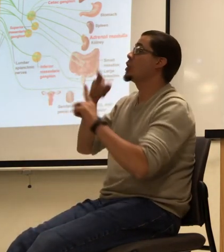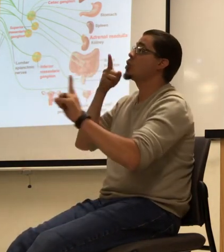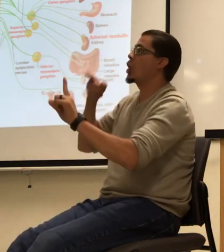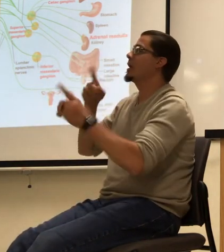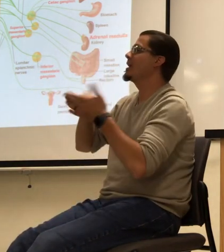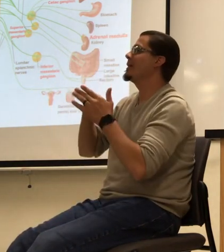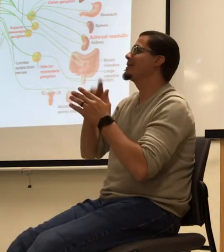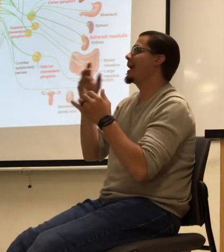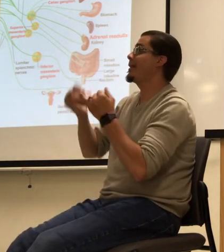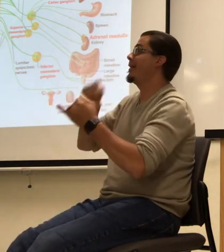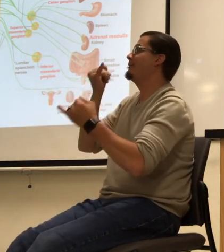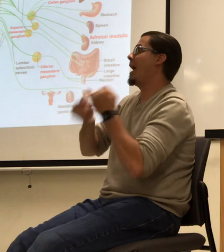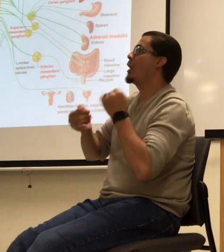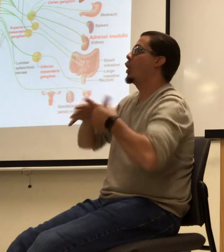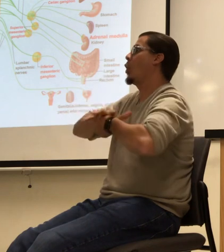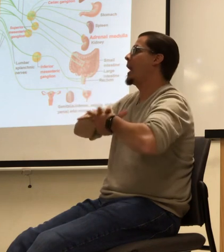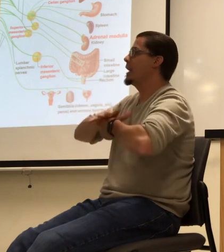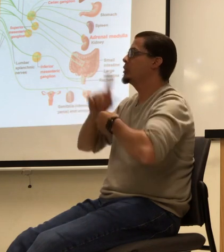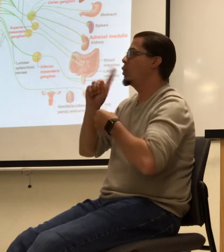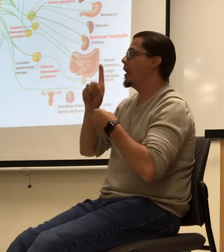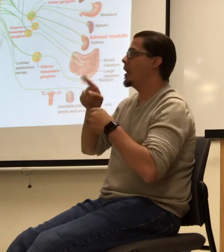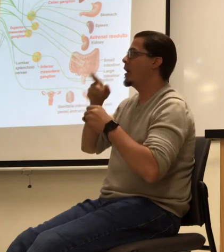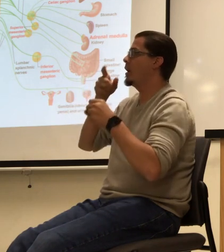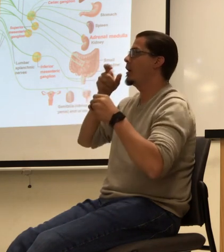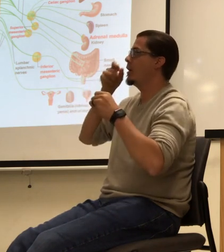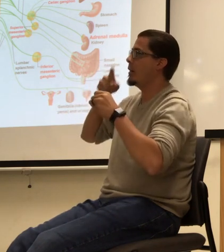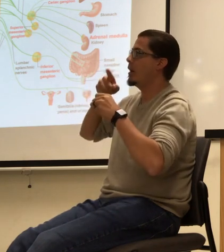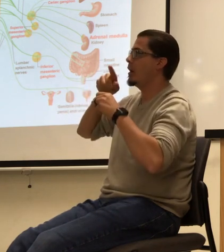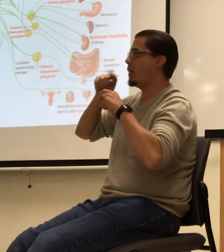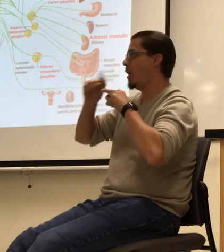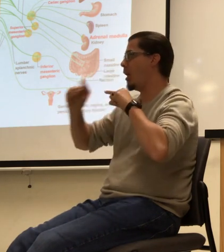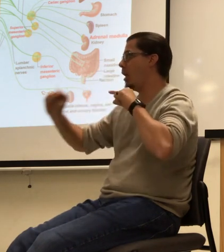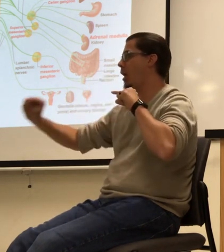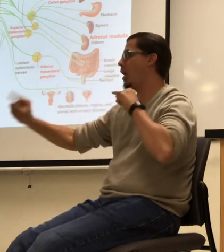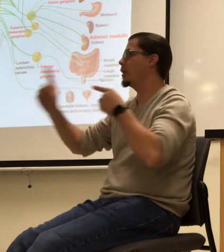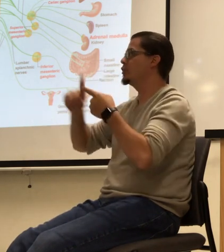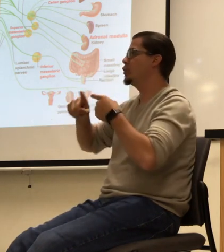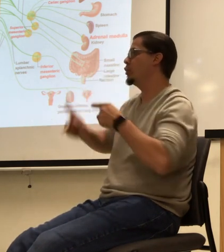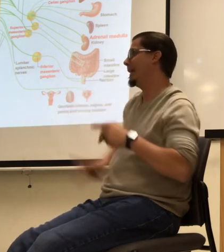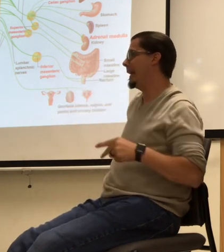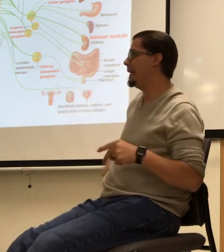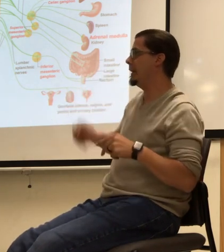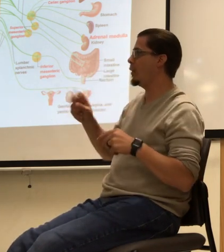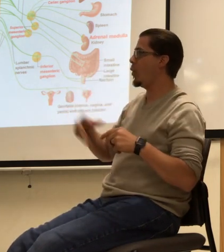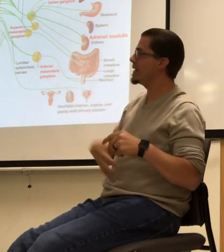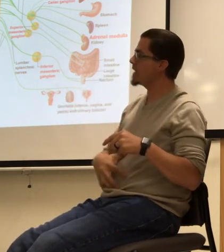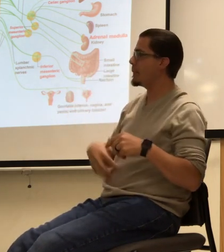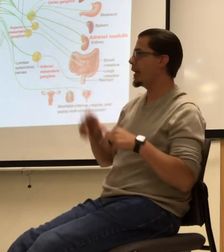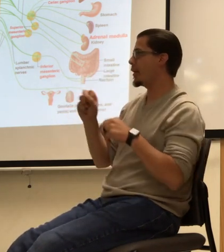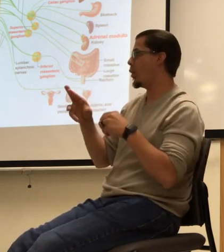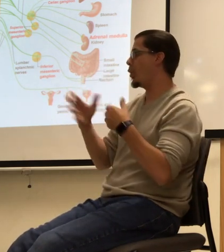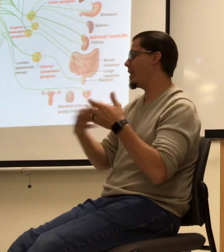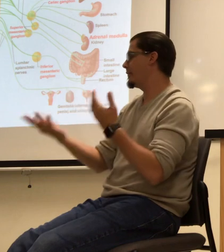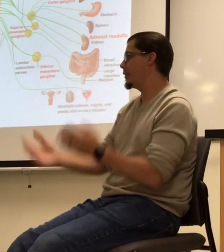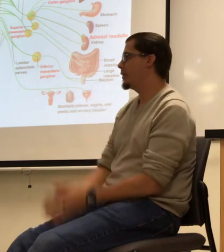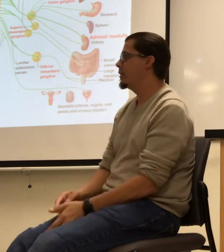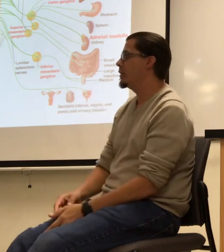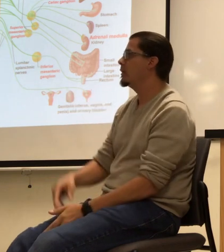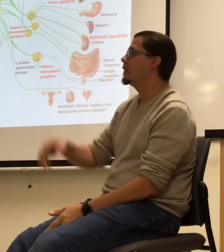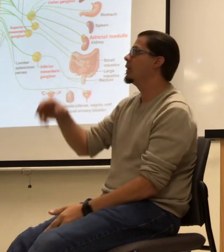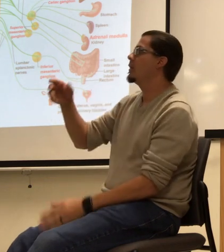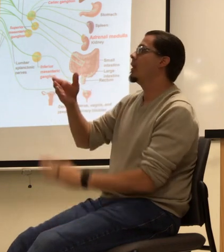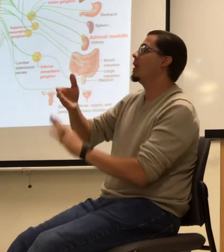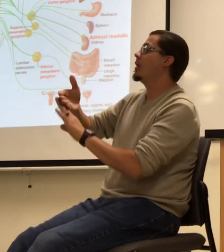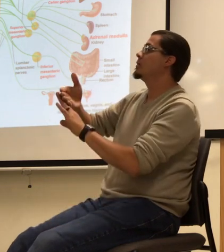All right, so let's kind of write that out, what happened. So preganglionic